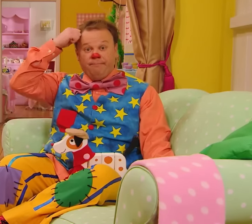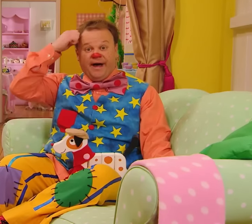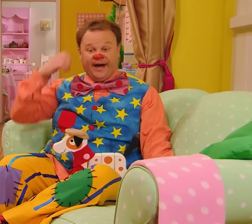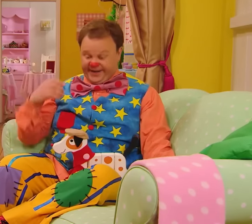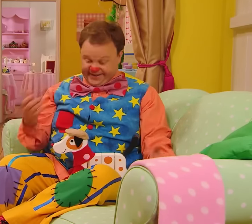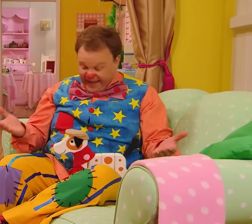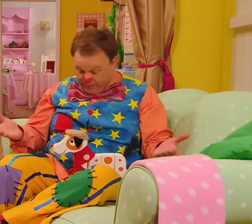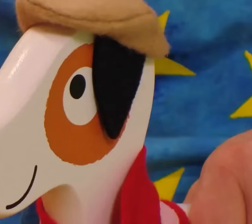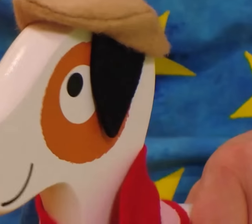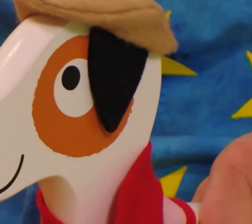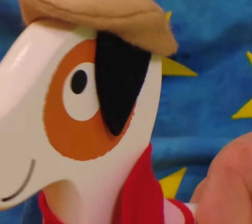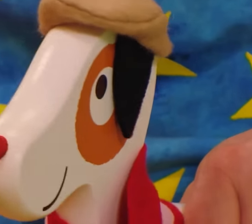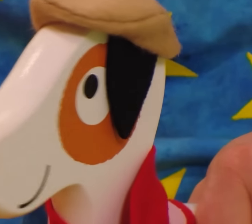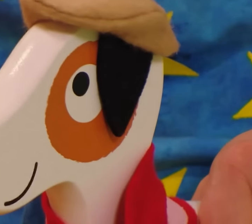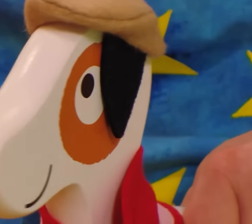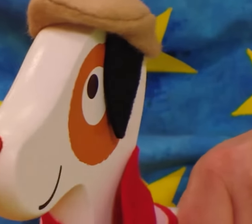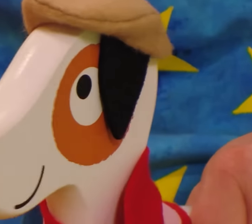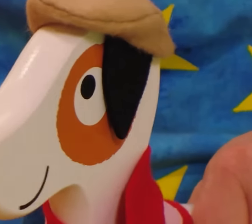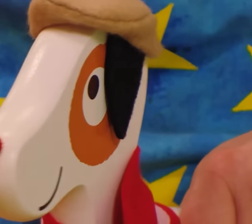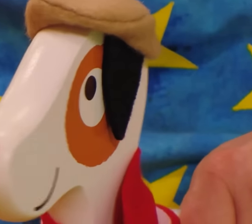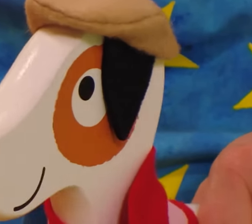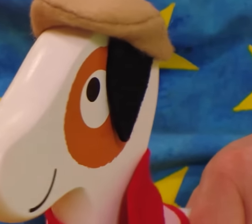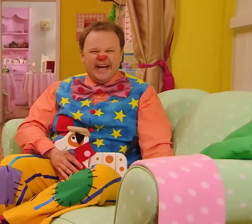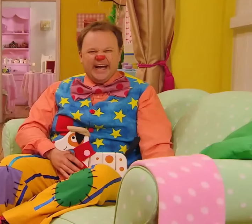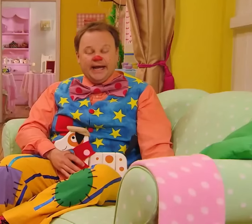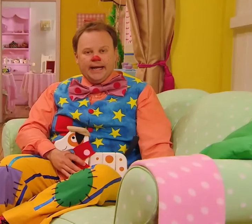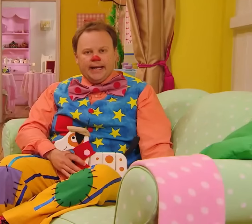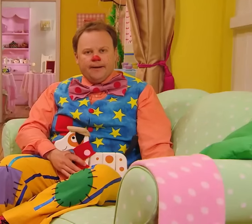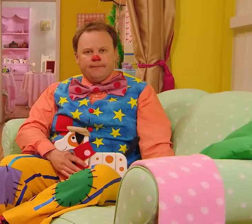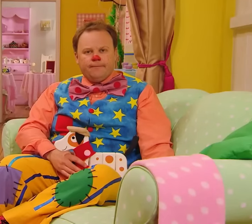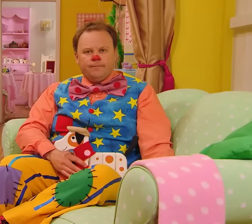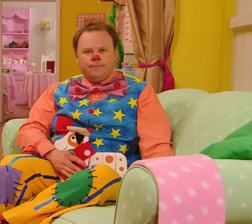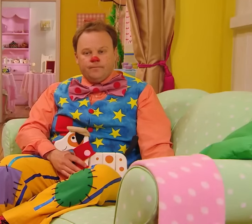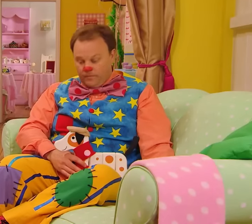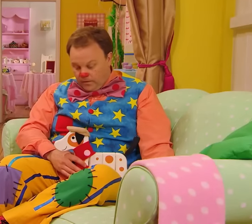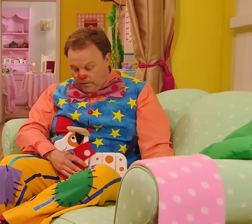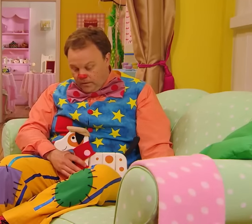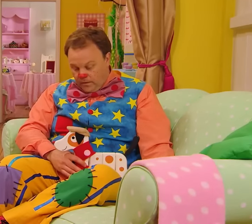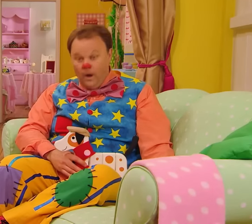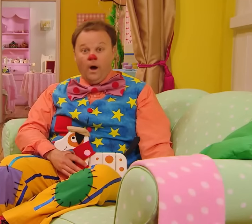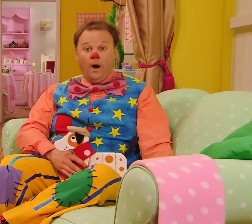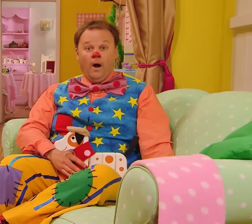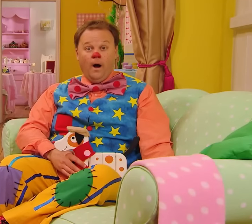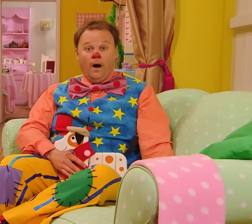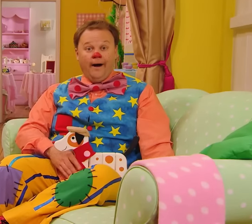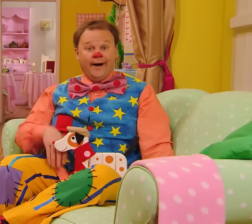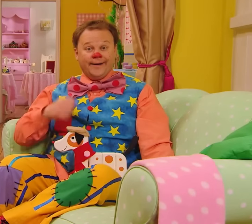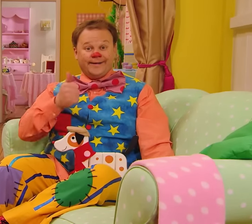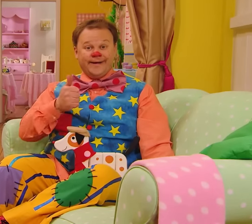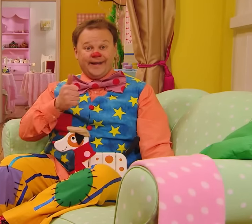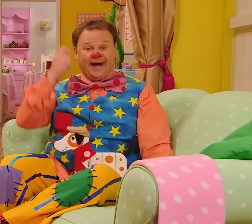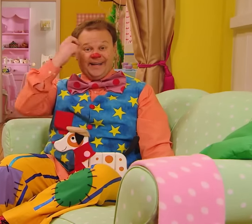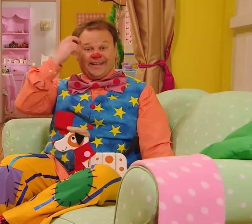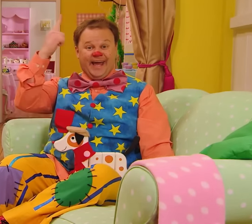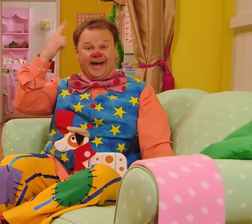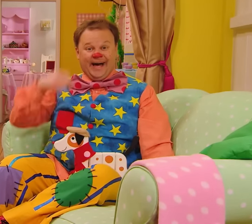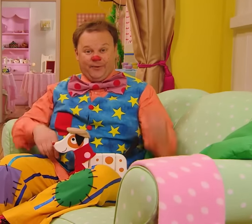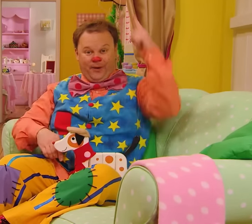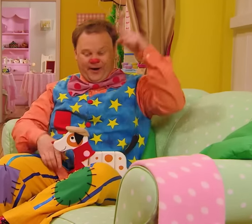remember, can we? Then let's look for the squeaky toy bone in the bedroom. Good idea!